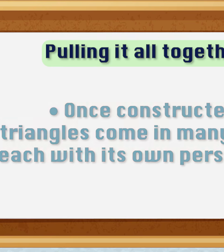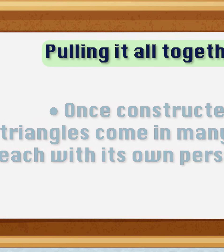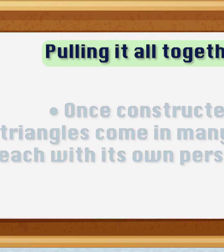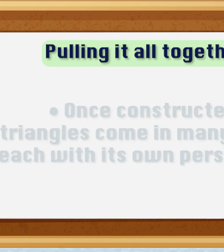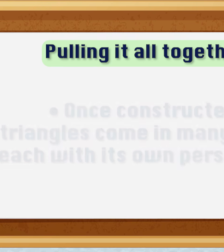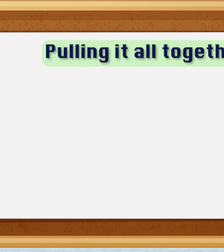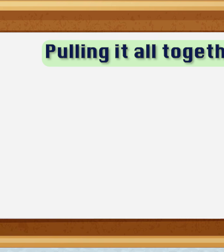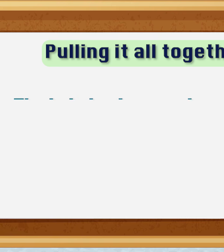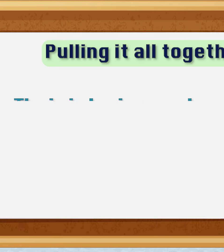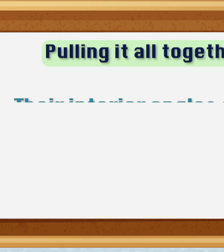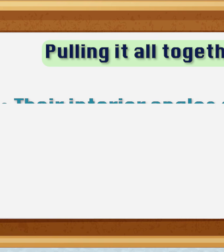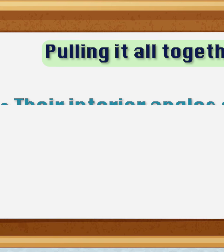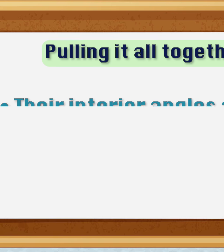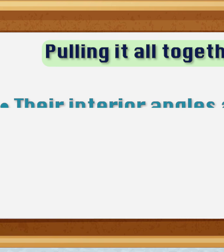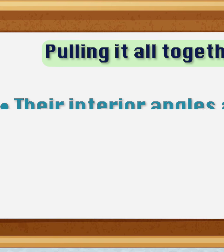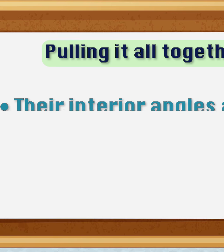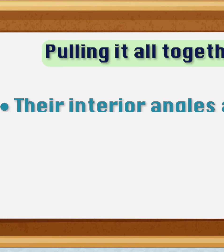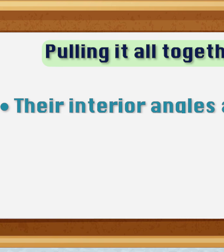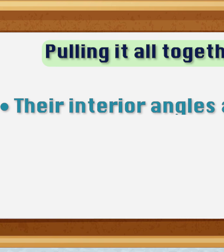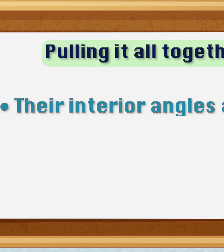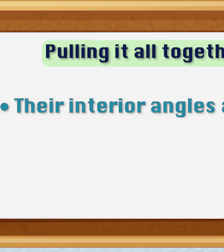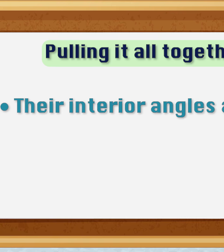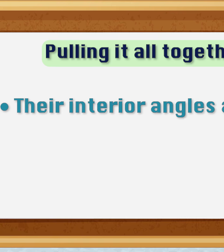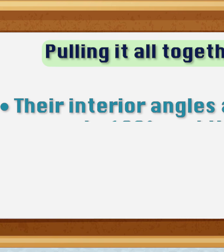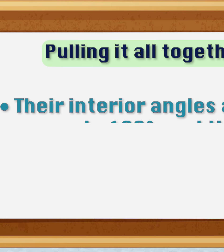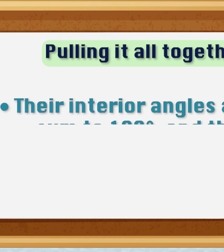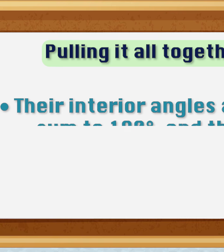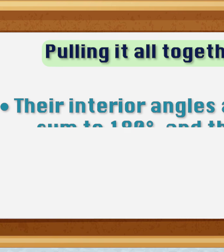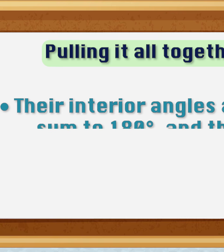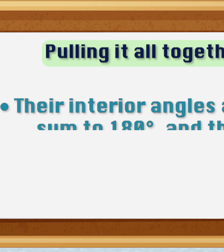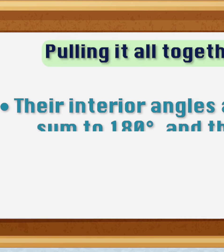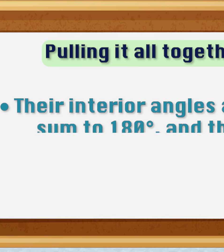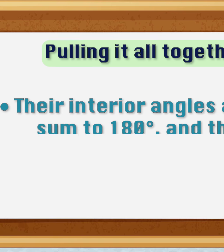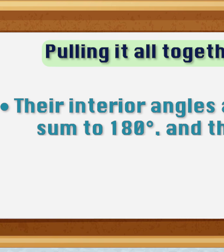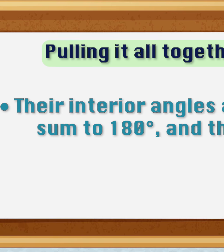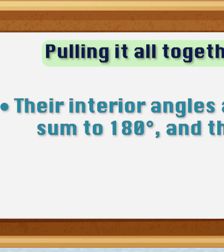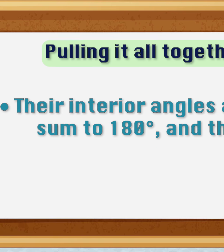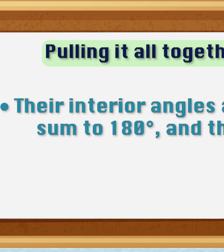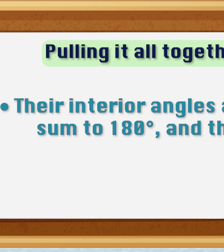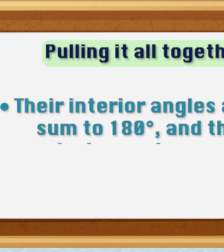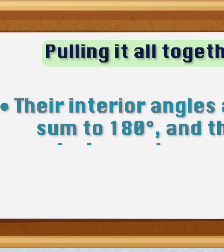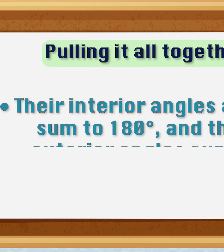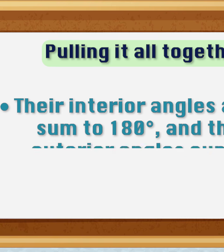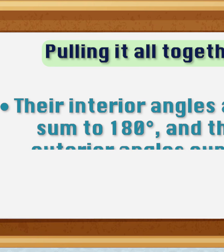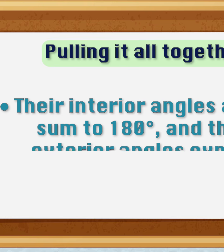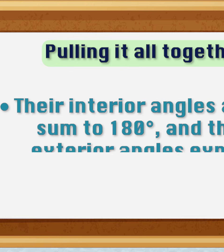personality. Their interior angles always sum to 180 degrees and